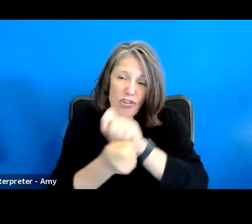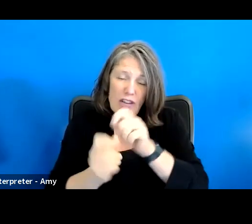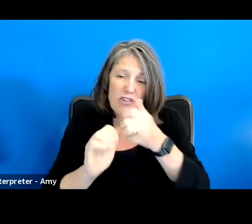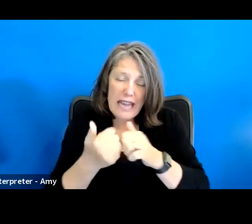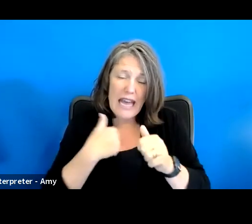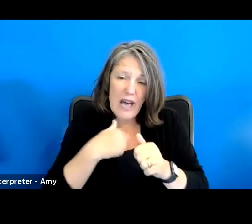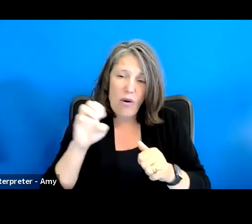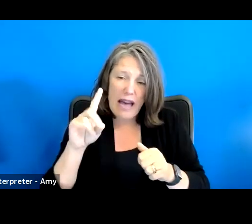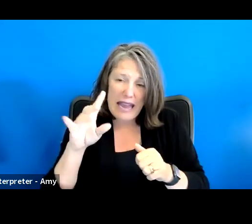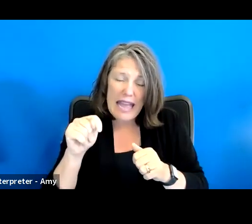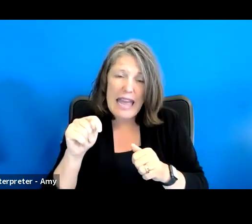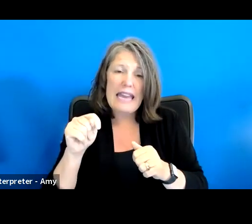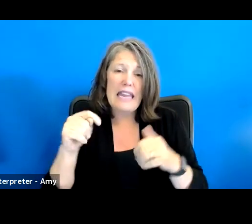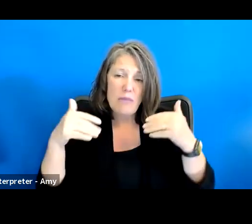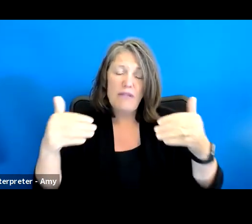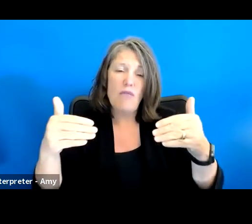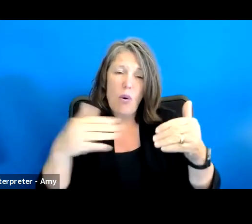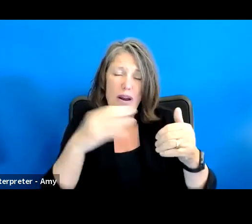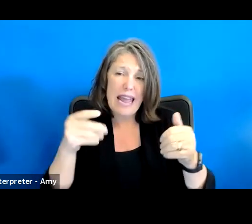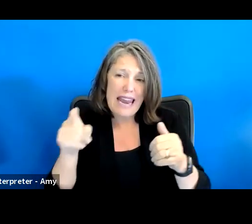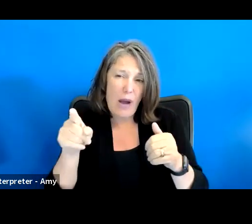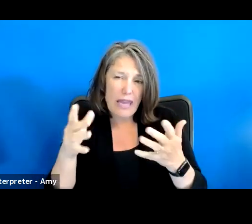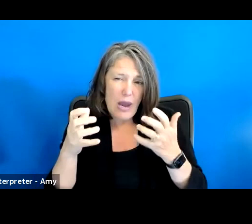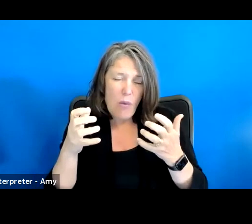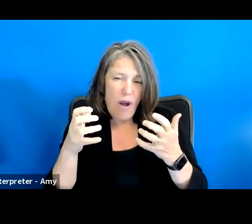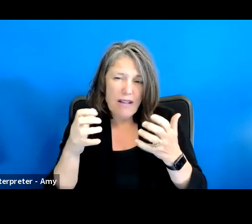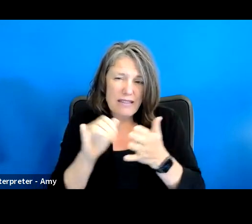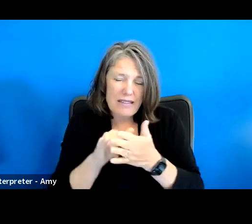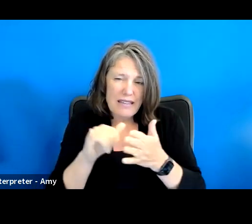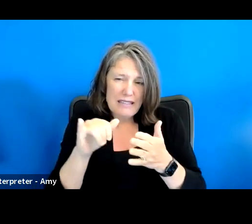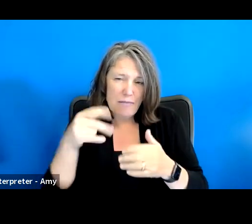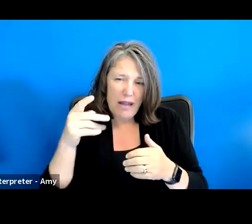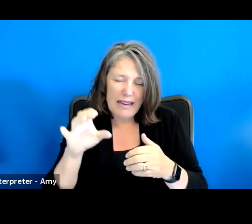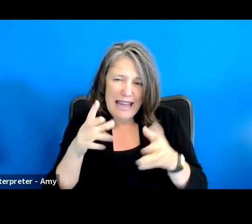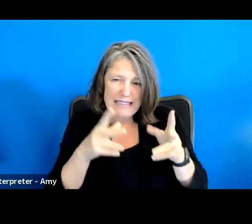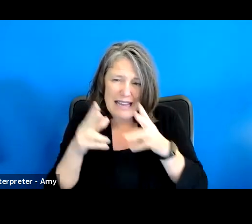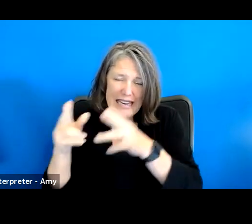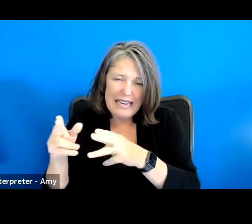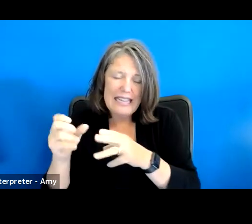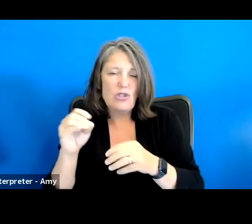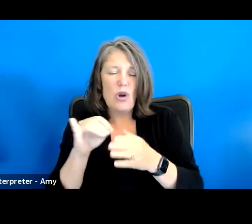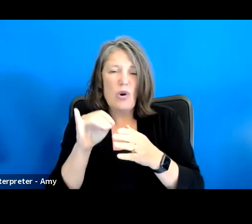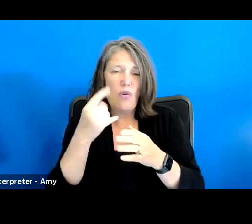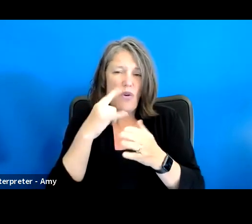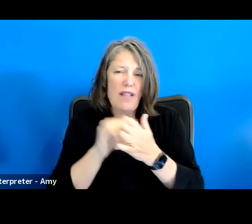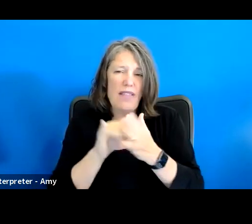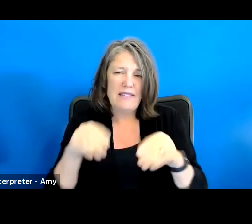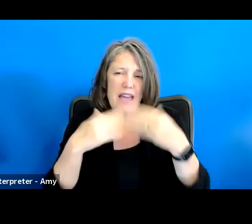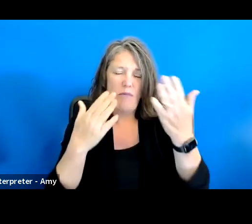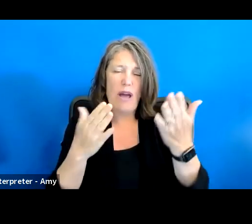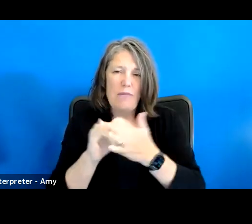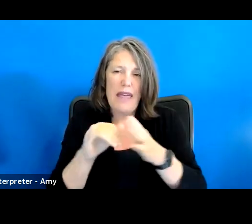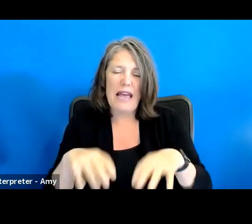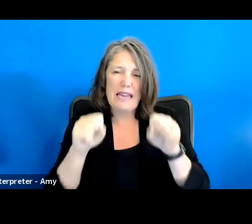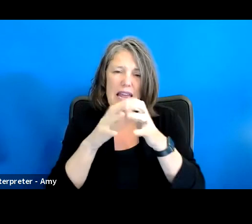edit podcasts moving forward and the way he would like the specific podcast edited. So in this case, I brought up the fact that I spend